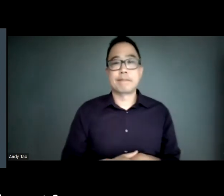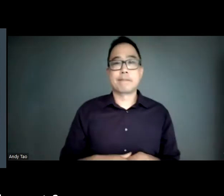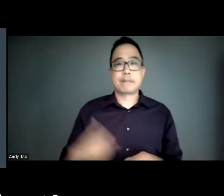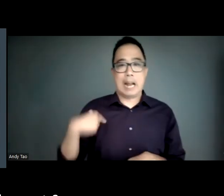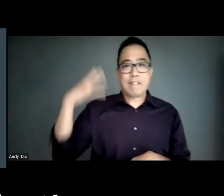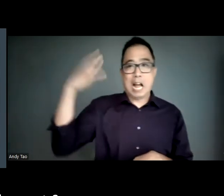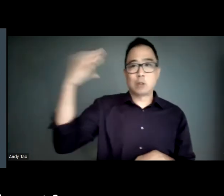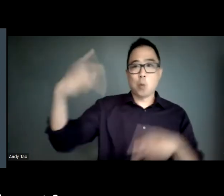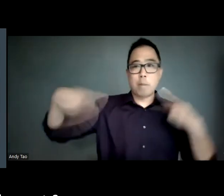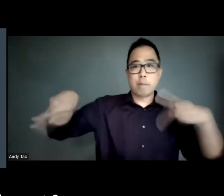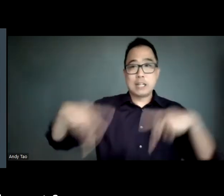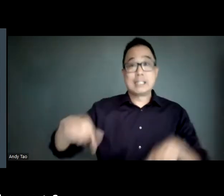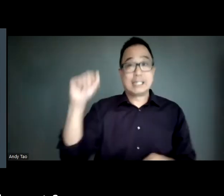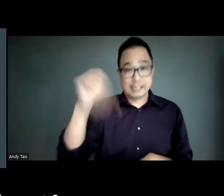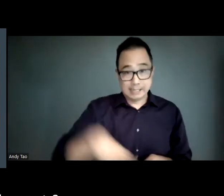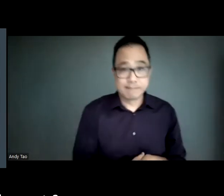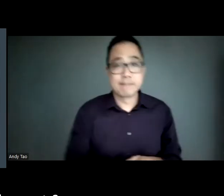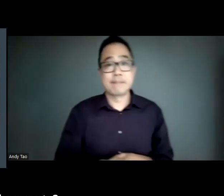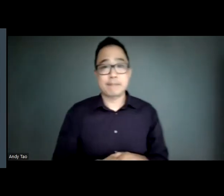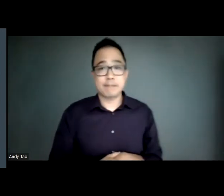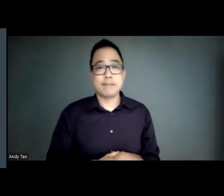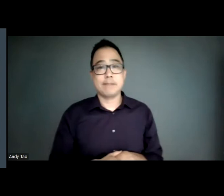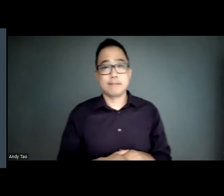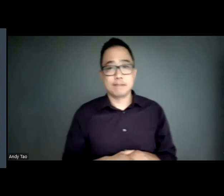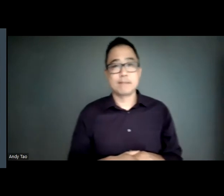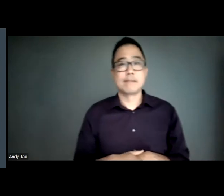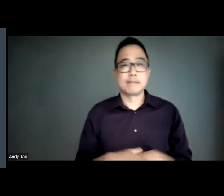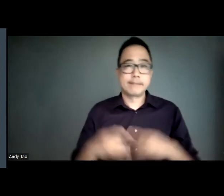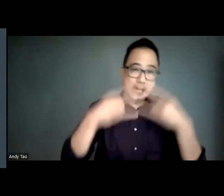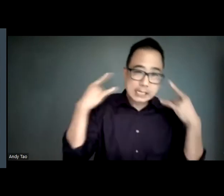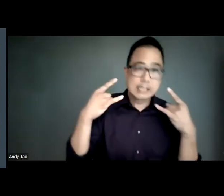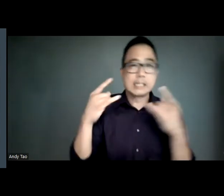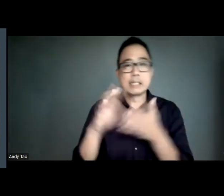group. Have an outdoor party, yes.